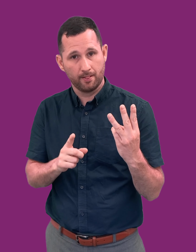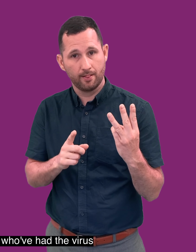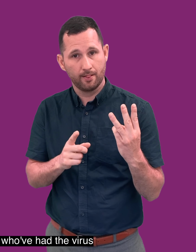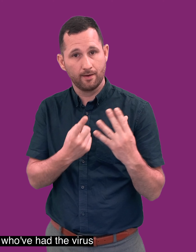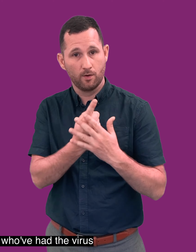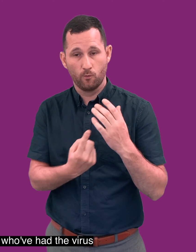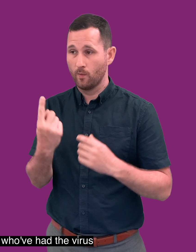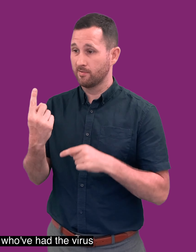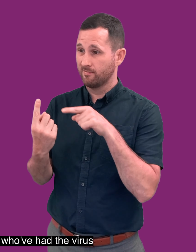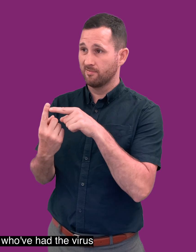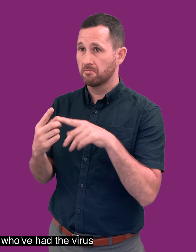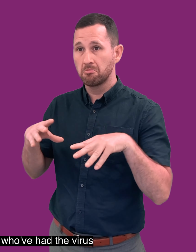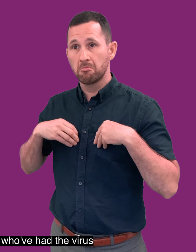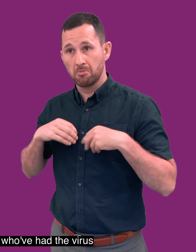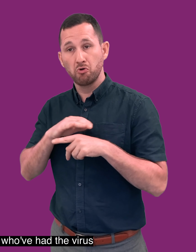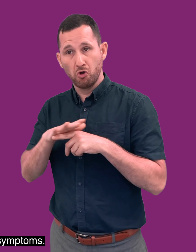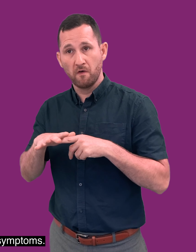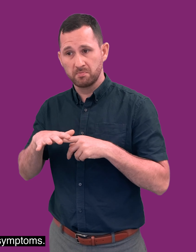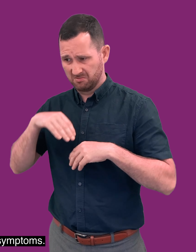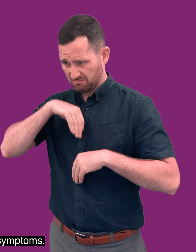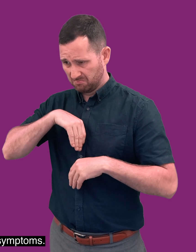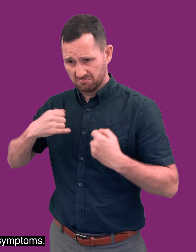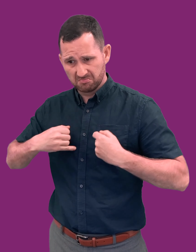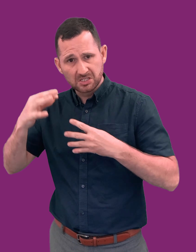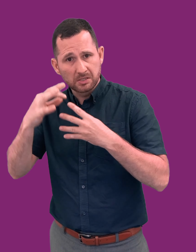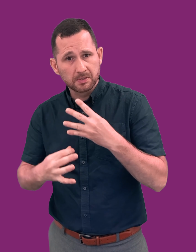1 in 3 people who have had the virus have no symptoms.